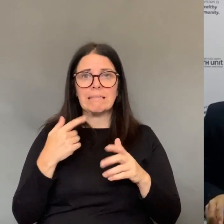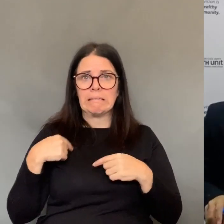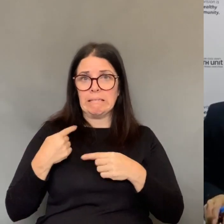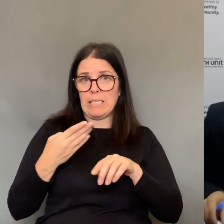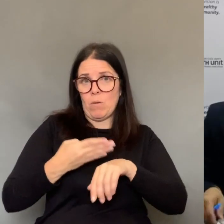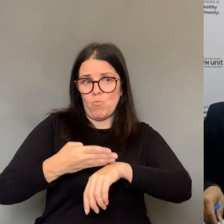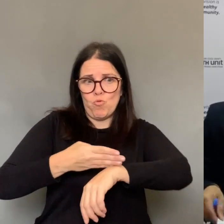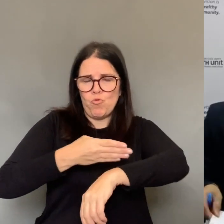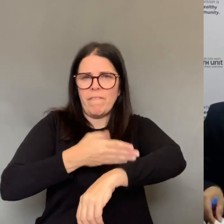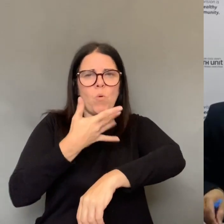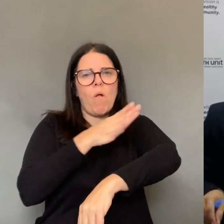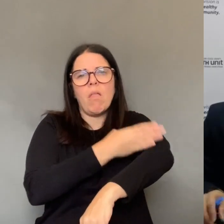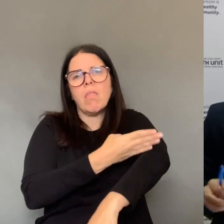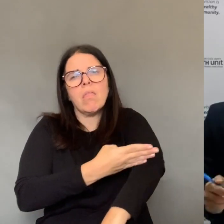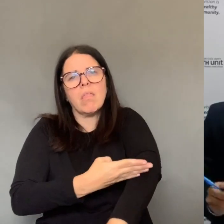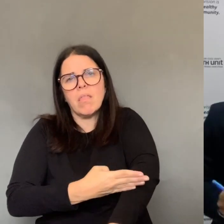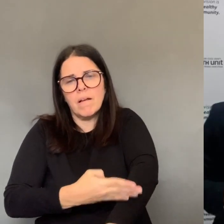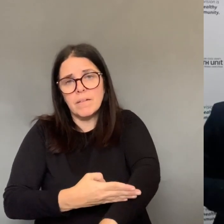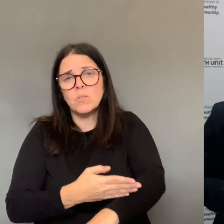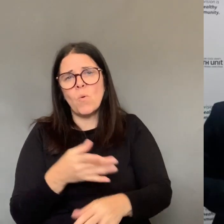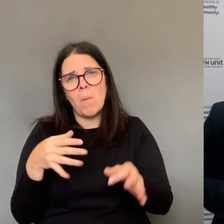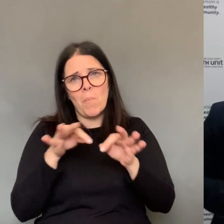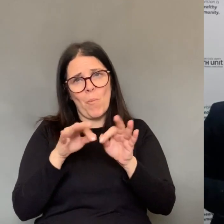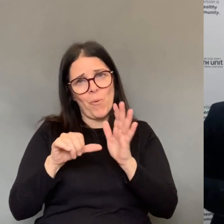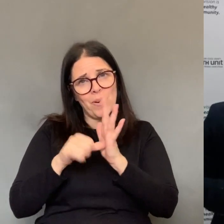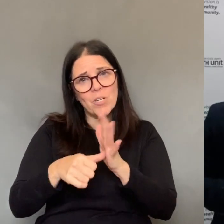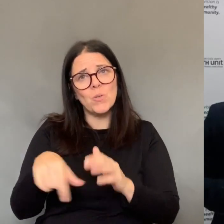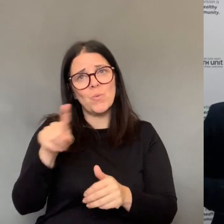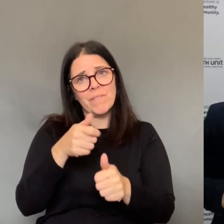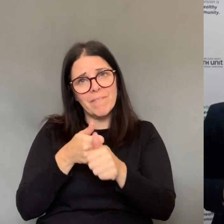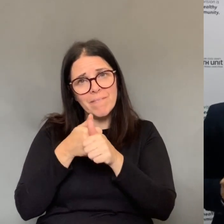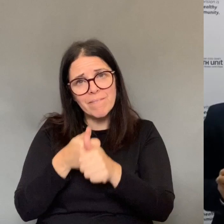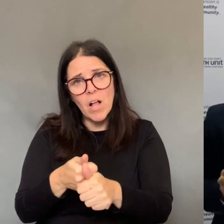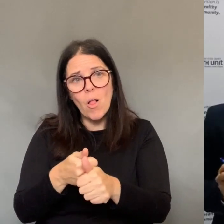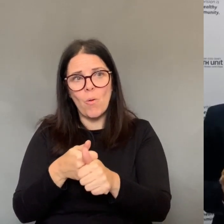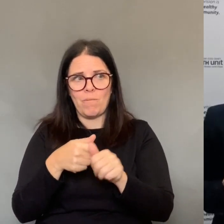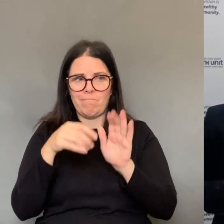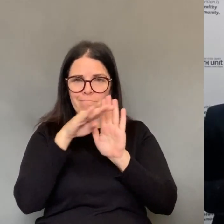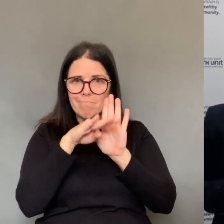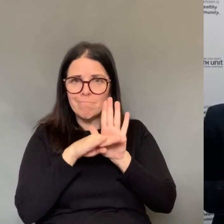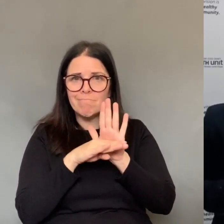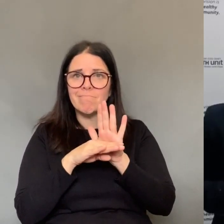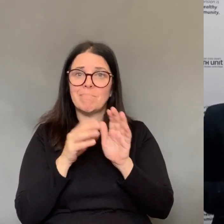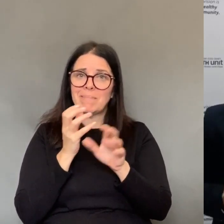We'll now take questions from the media. We'll start with Blackburn.